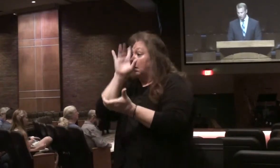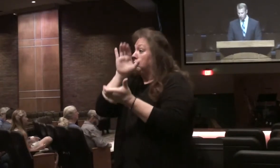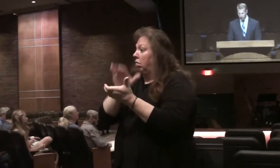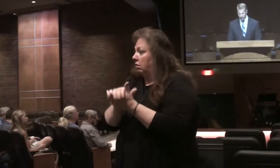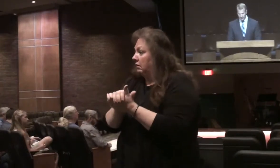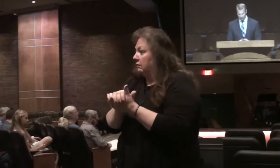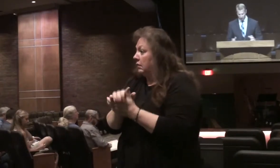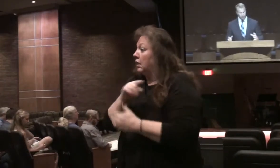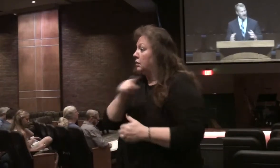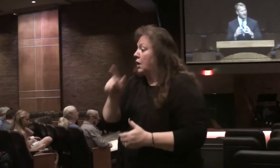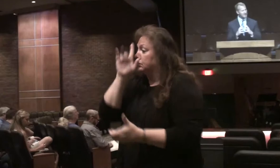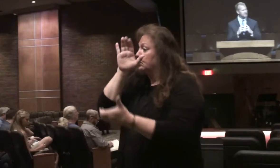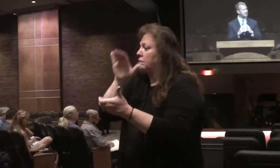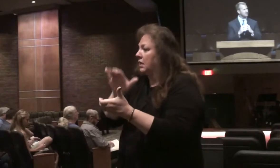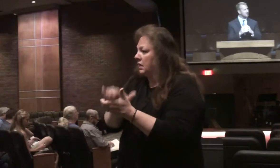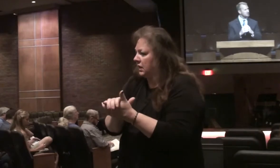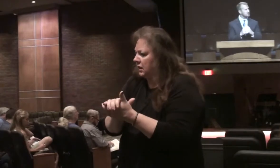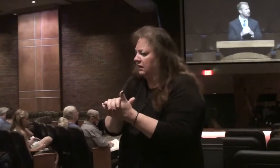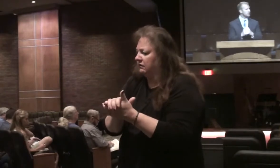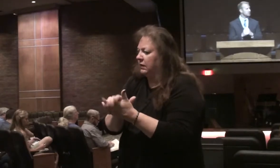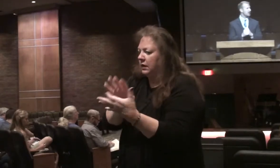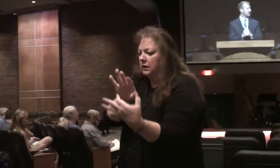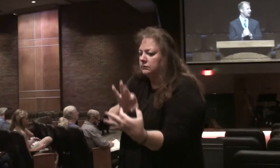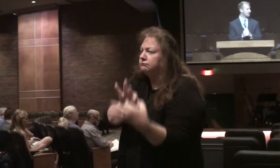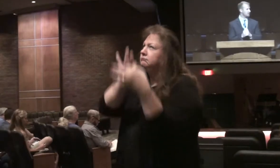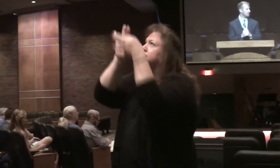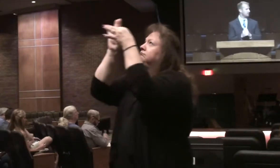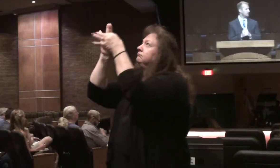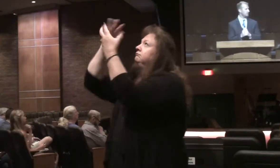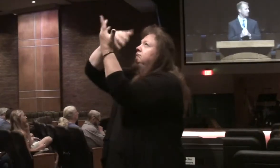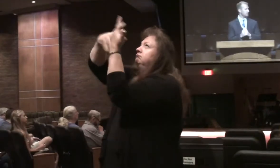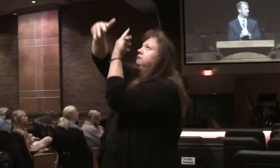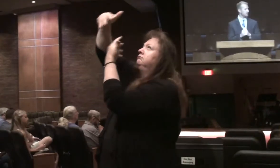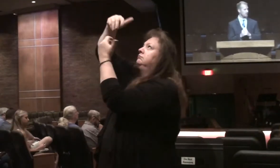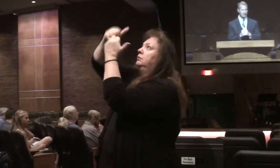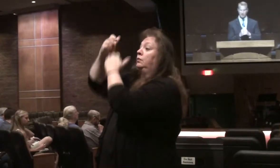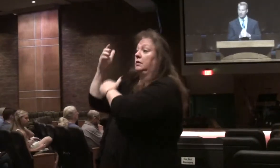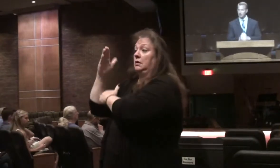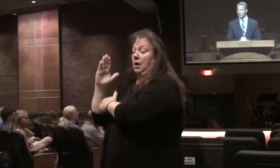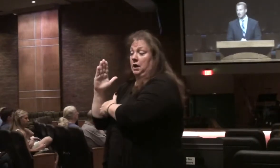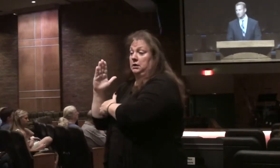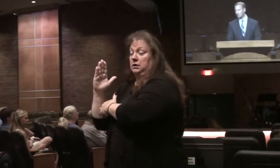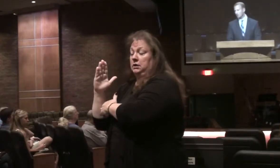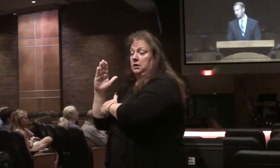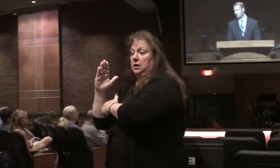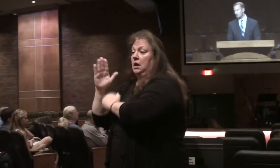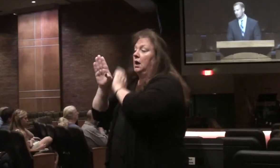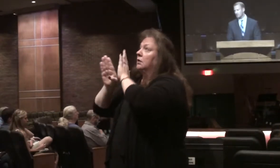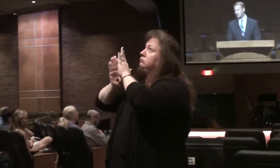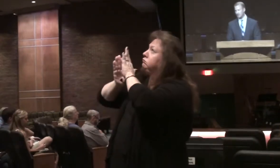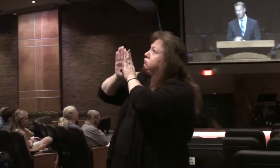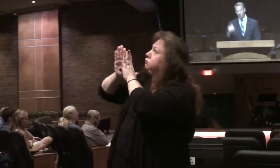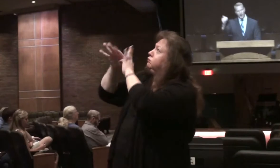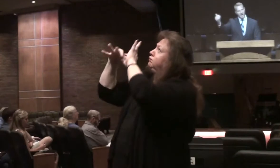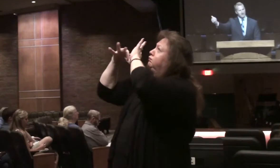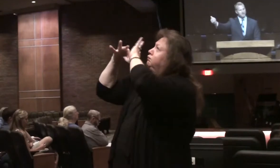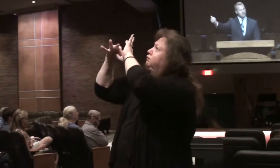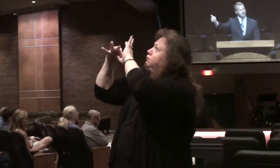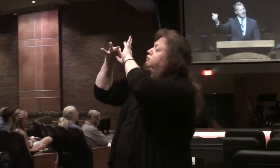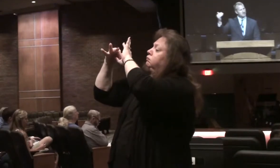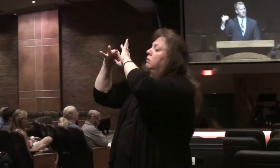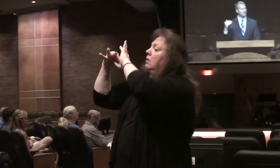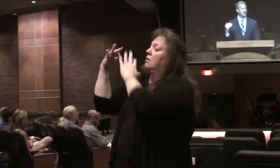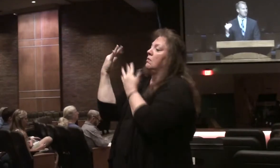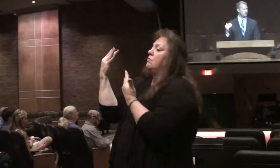And those who believed were brought into fellowship with God. And they were growing in the Lord. They were waiting